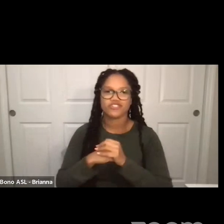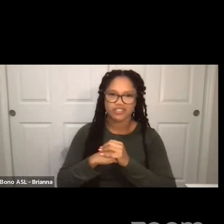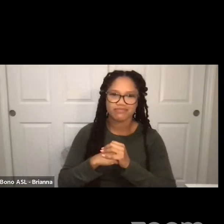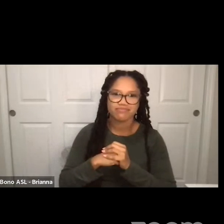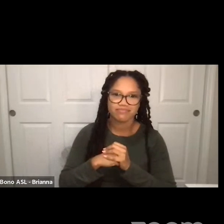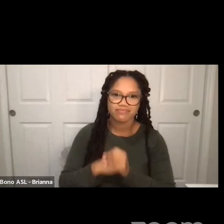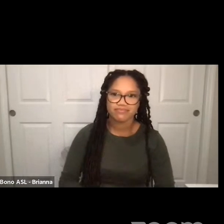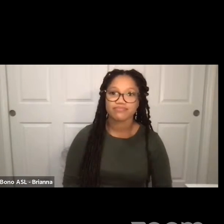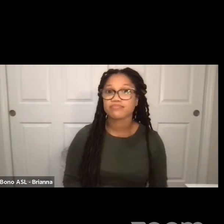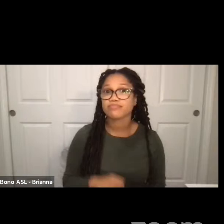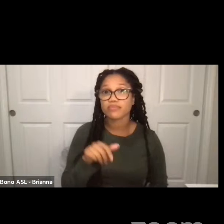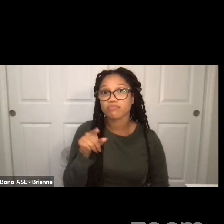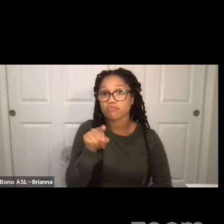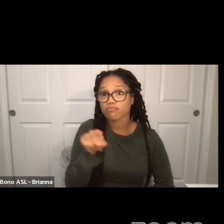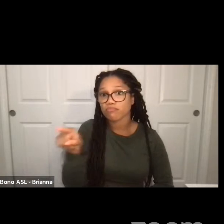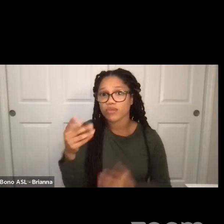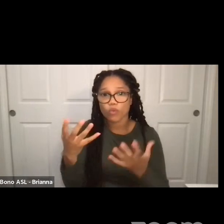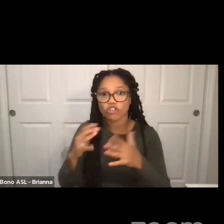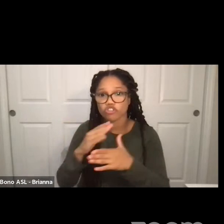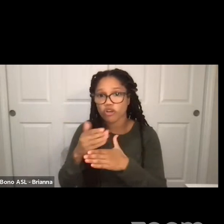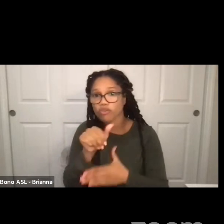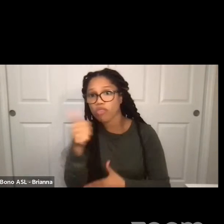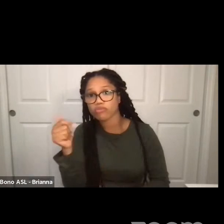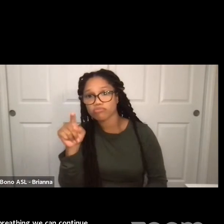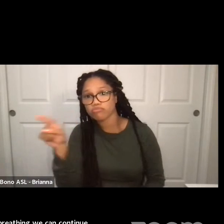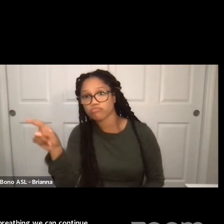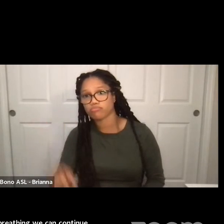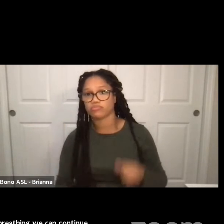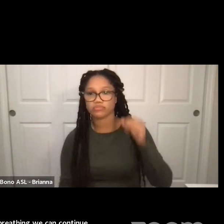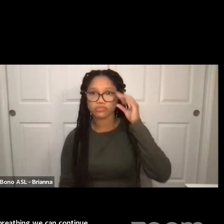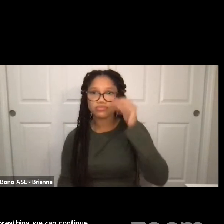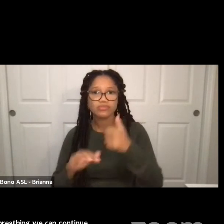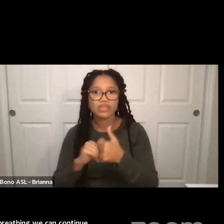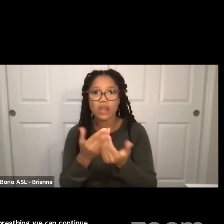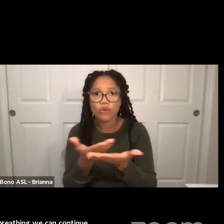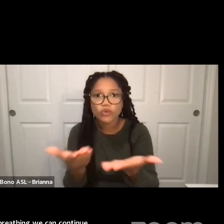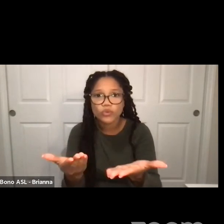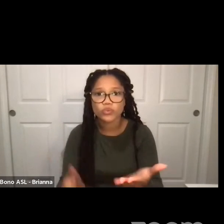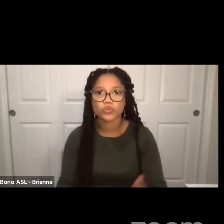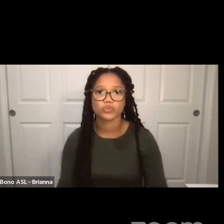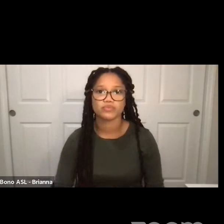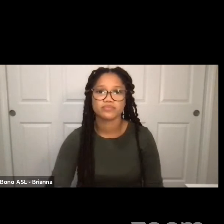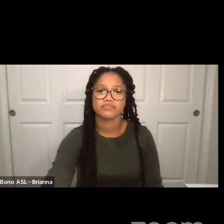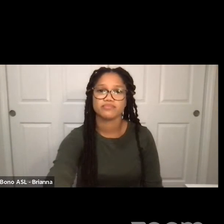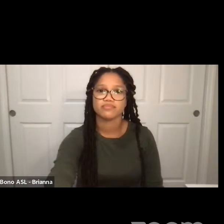Anybody else want to share how they're doing? How are you?